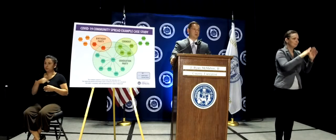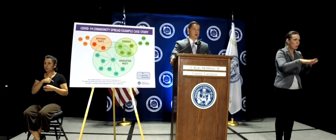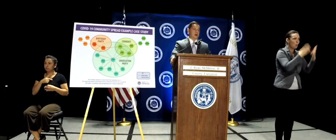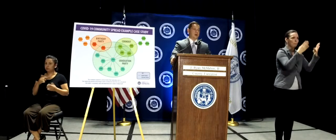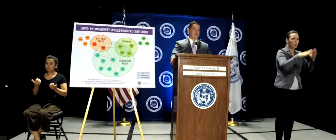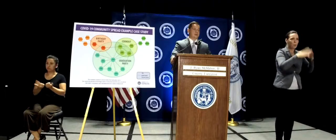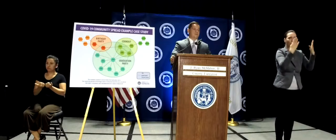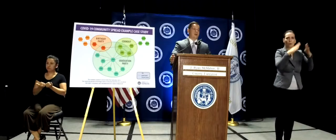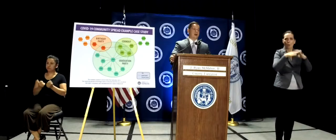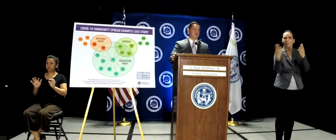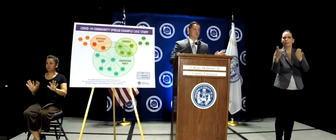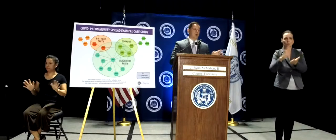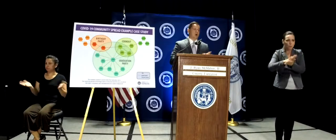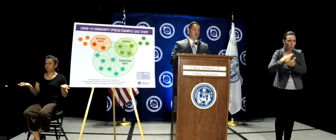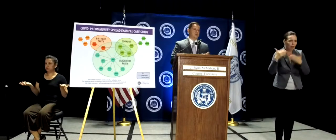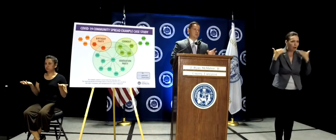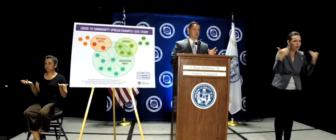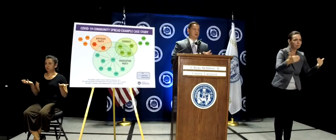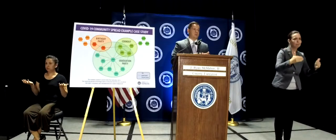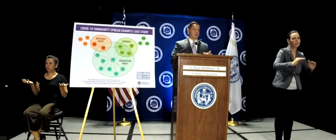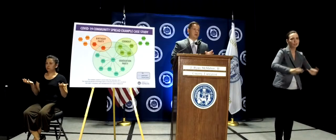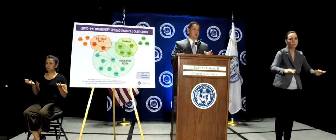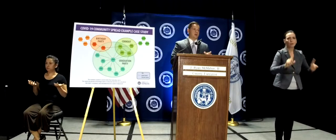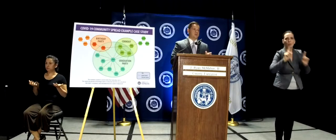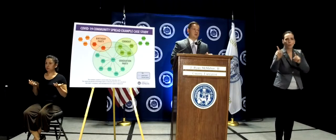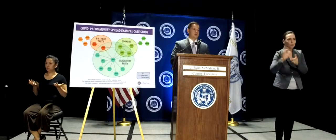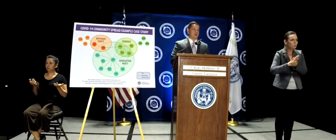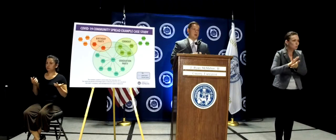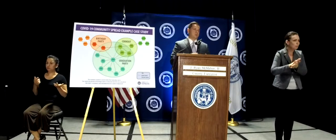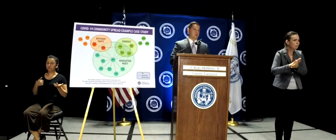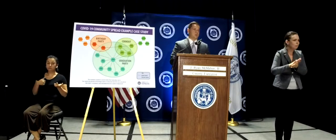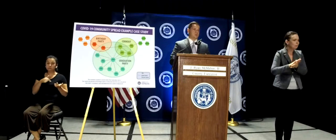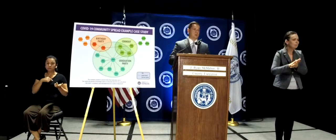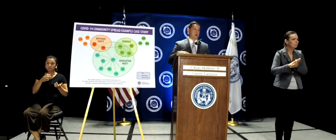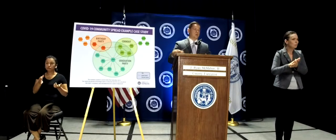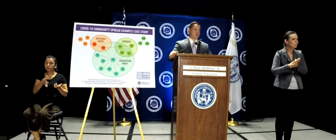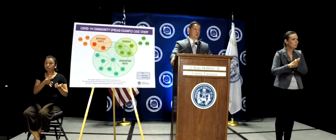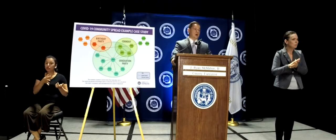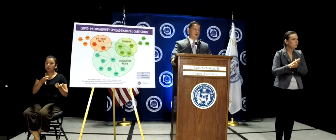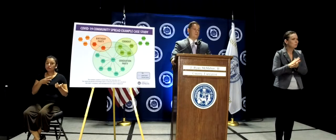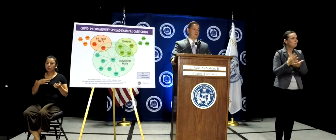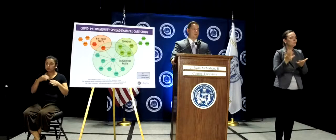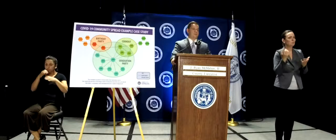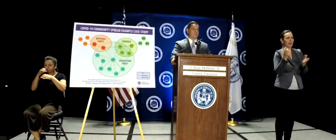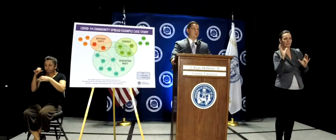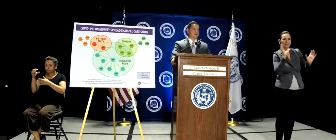do except find new partners and plug them into areas to help turn this around